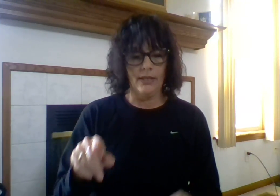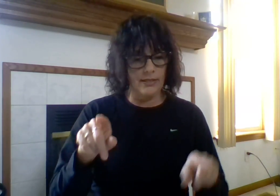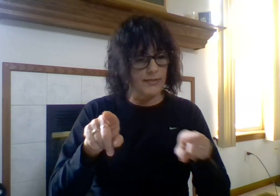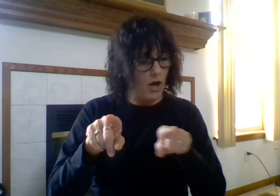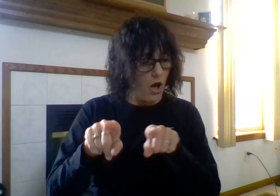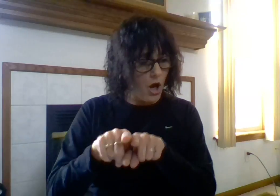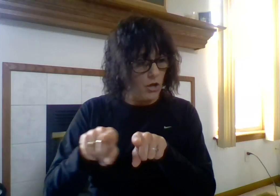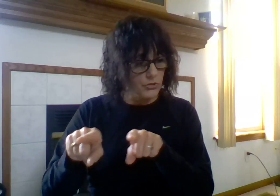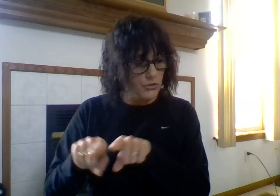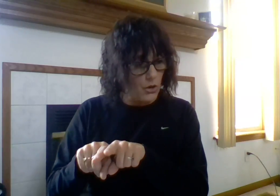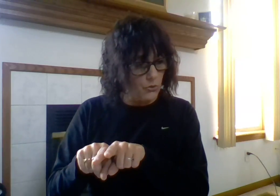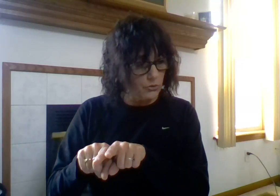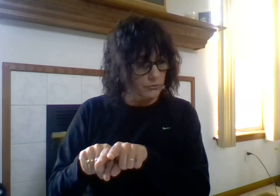He's also